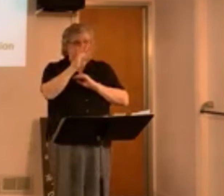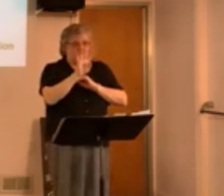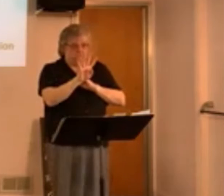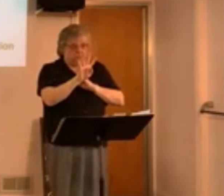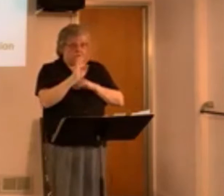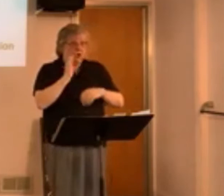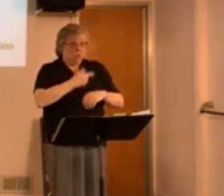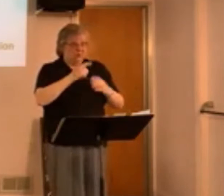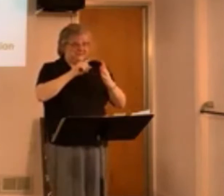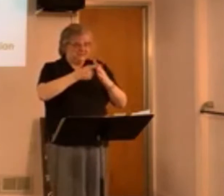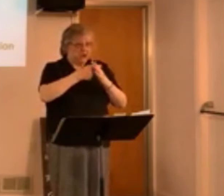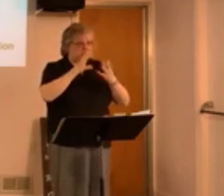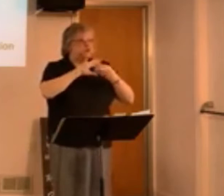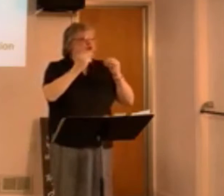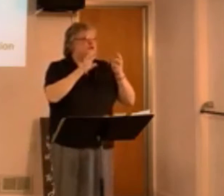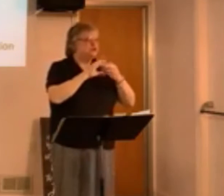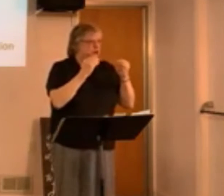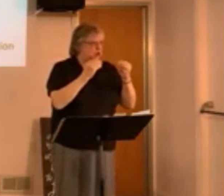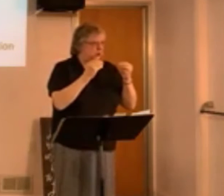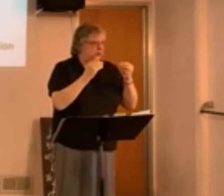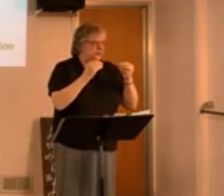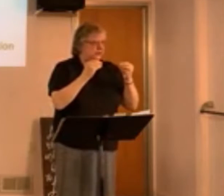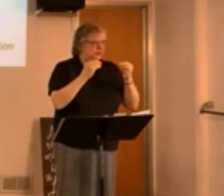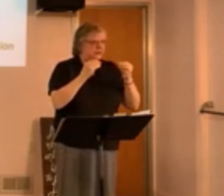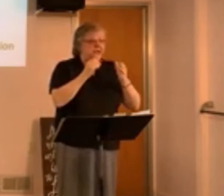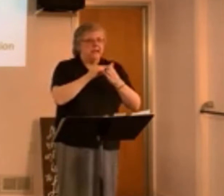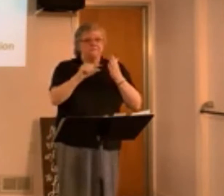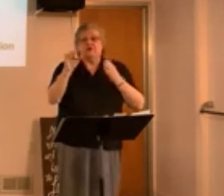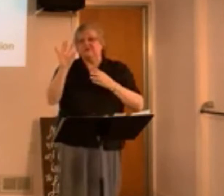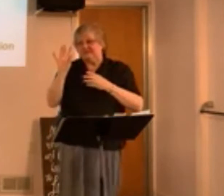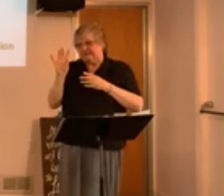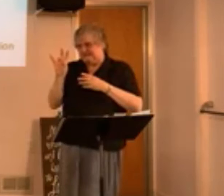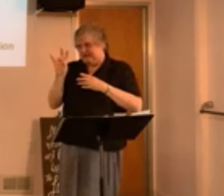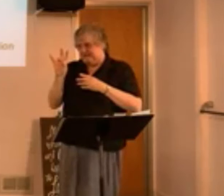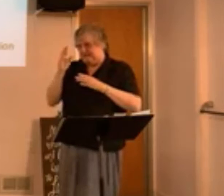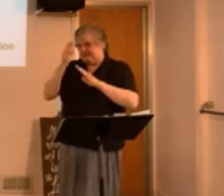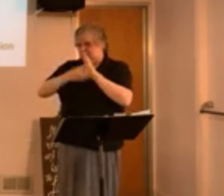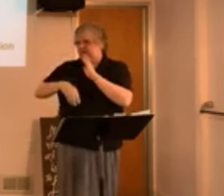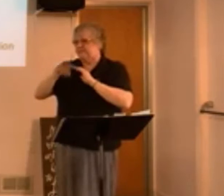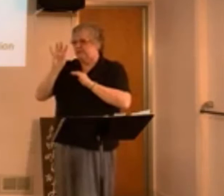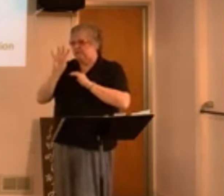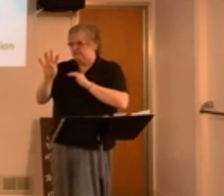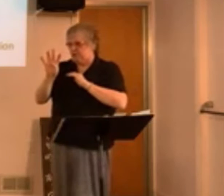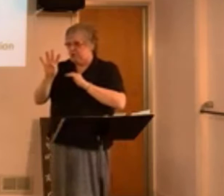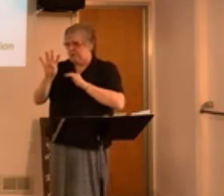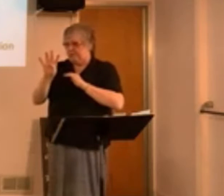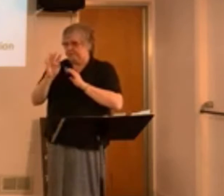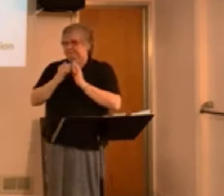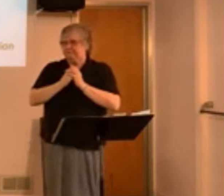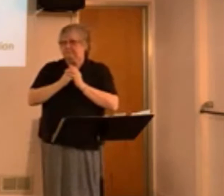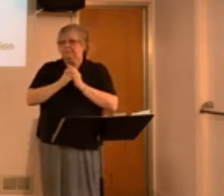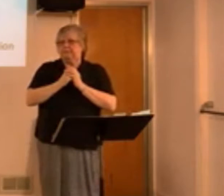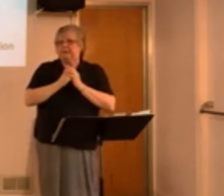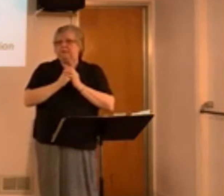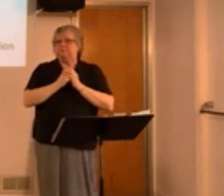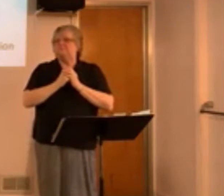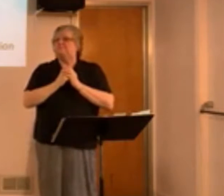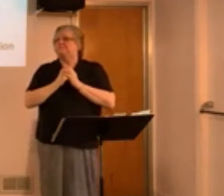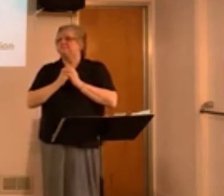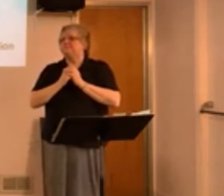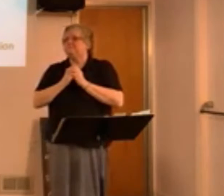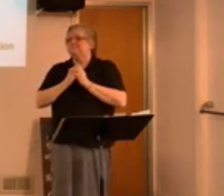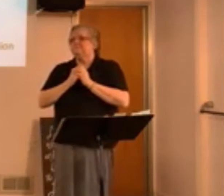begin the story, verse number 7. Chapter 4, verse number 7. Here we go.